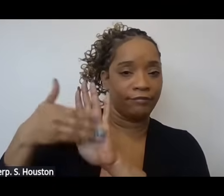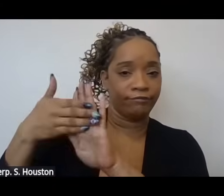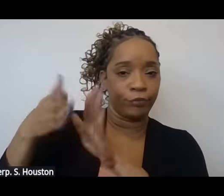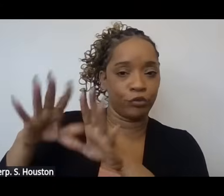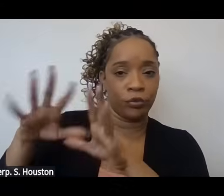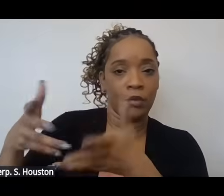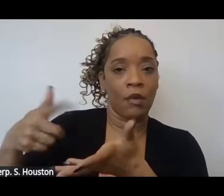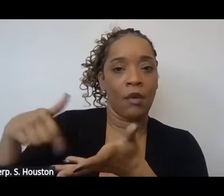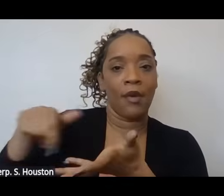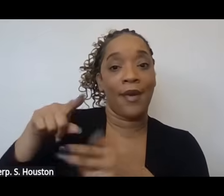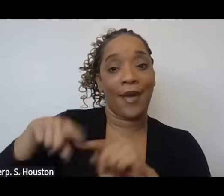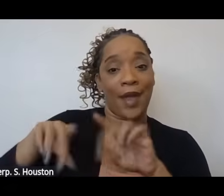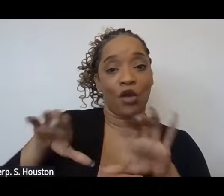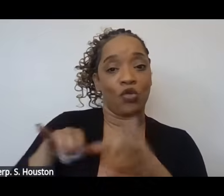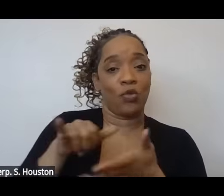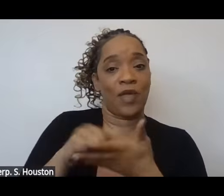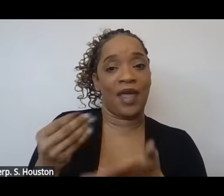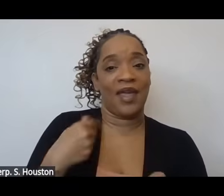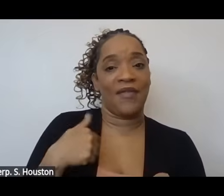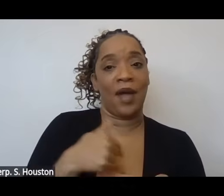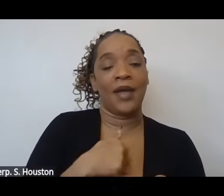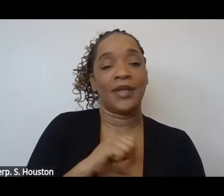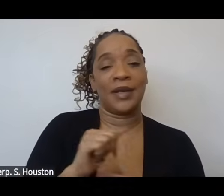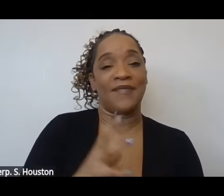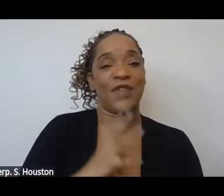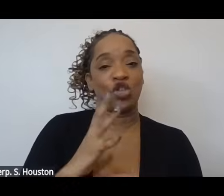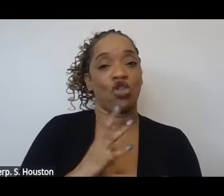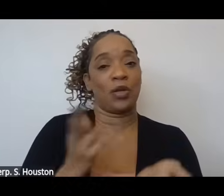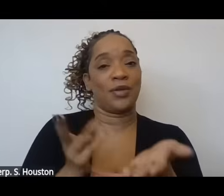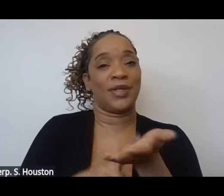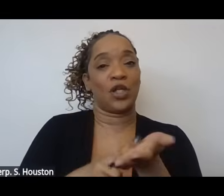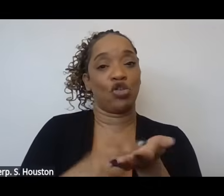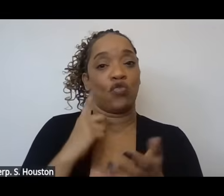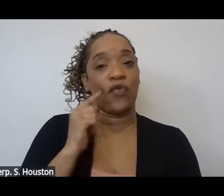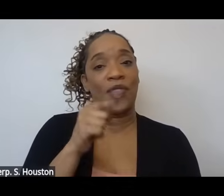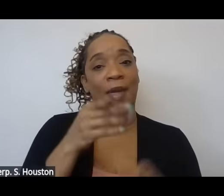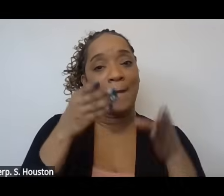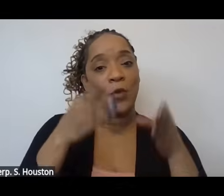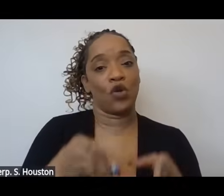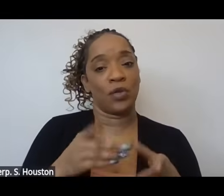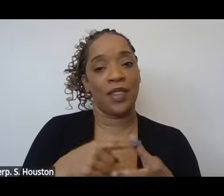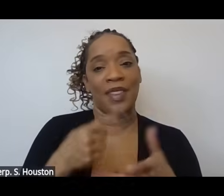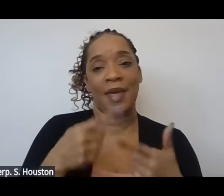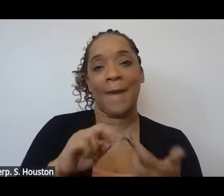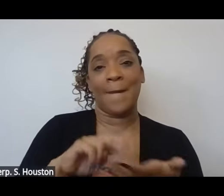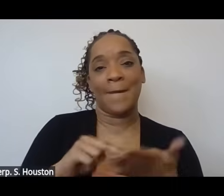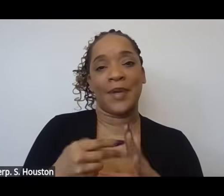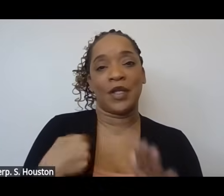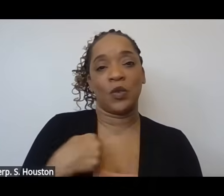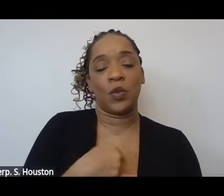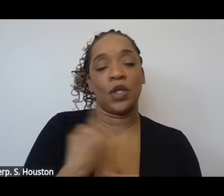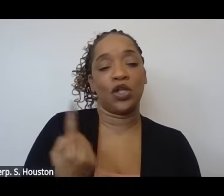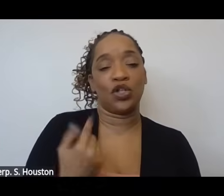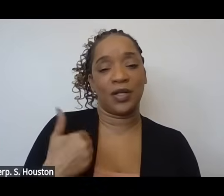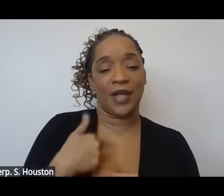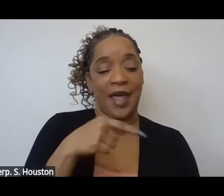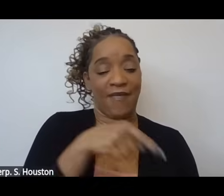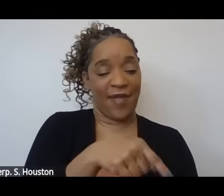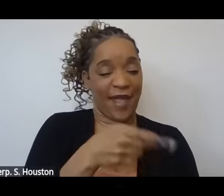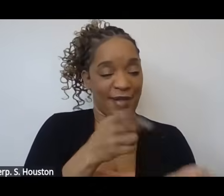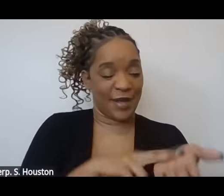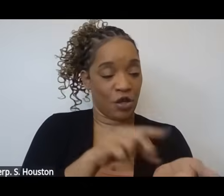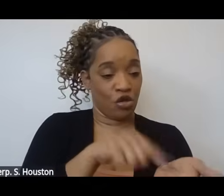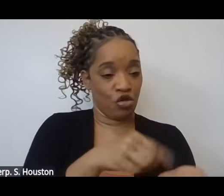kind of exemplar signature for the circulator, and all we have is the signature that's on the petition, and then